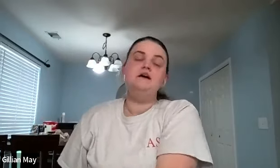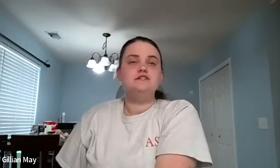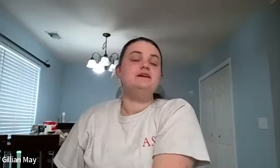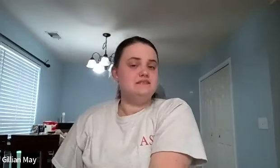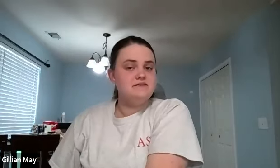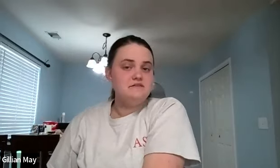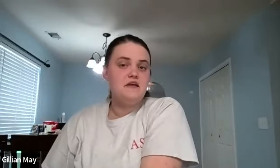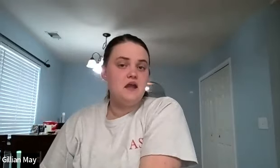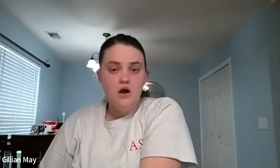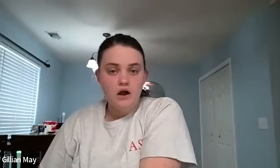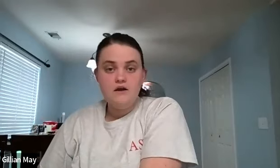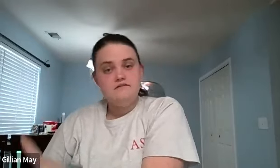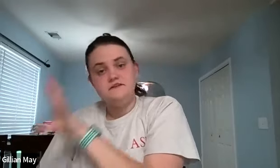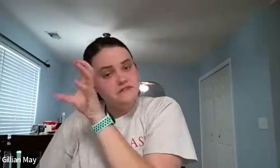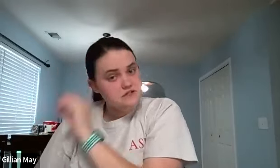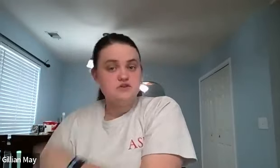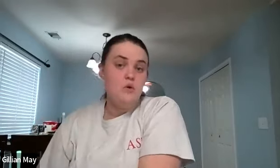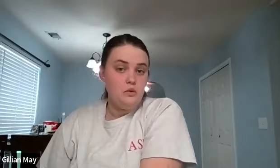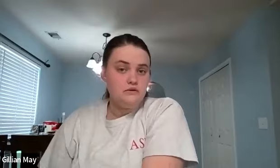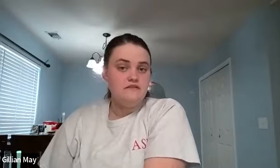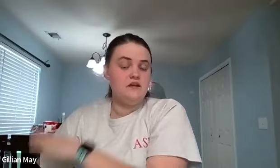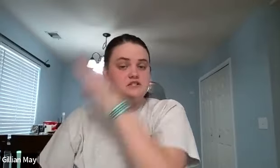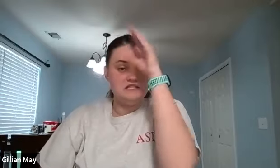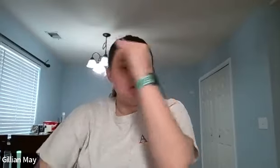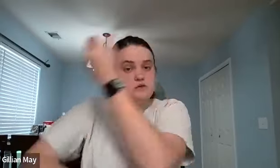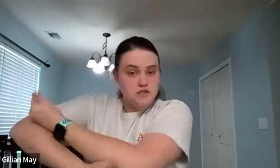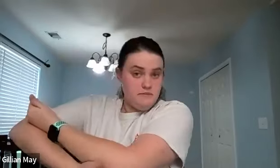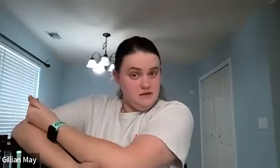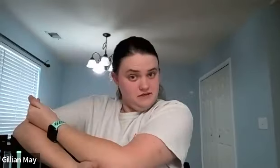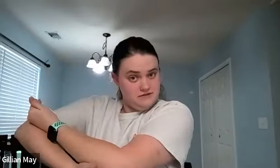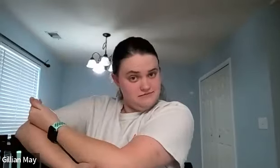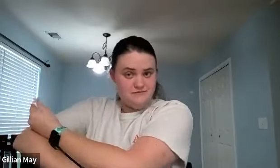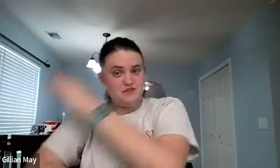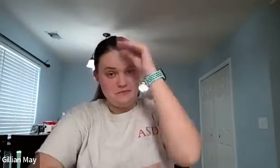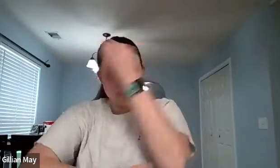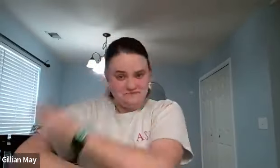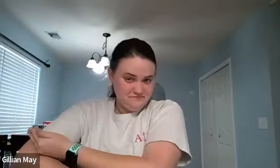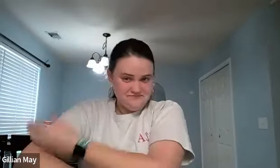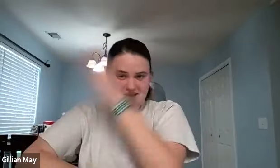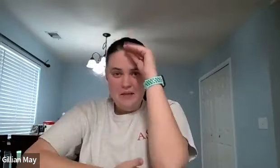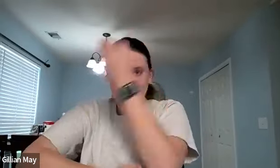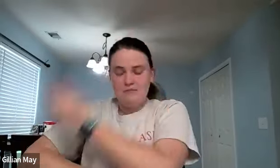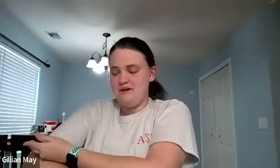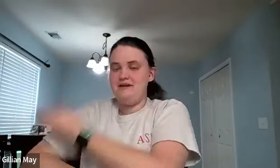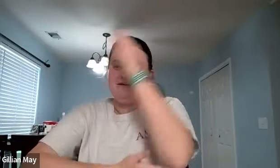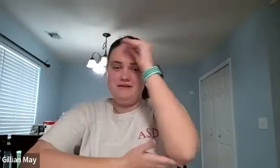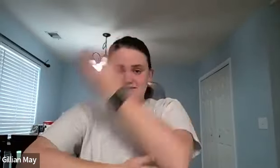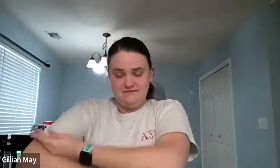So yes, even if they are 50 years old, they are still your babies. So boy